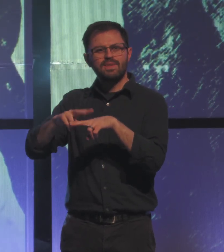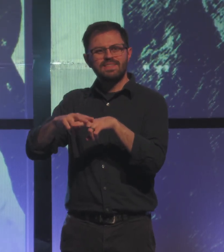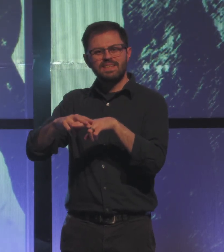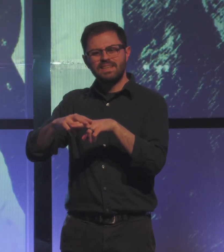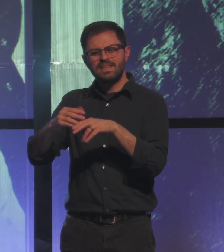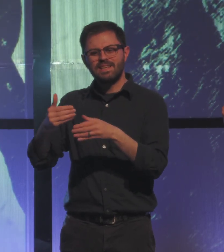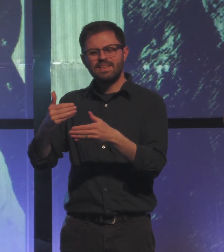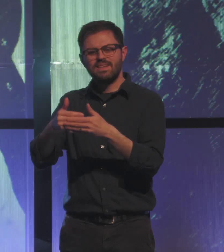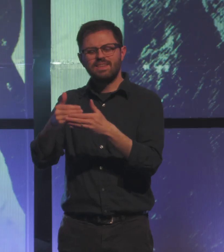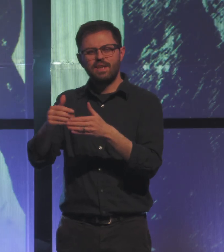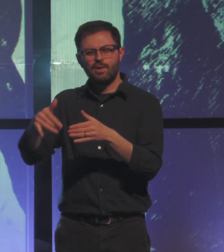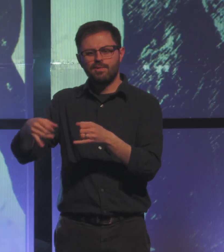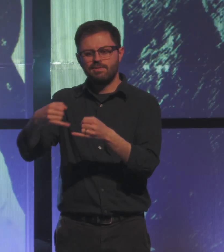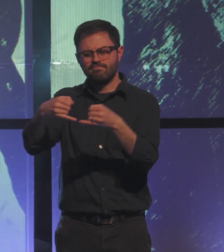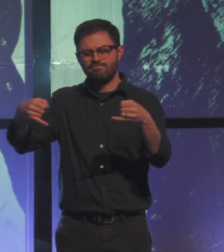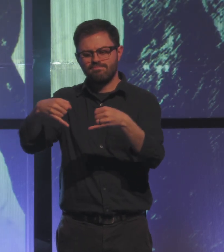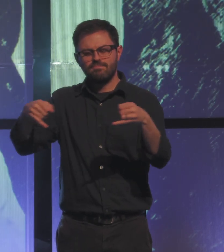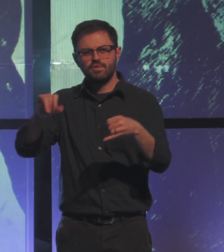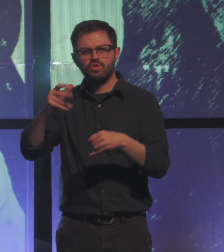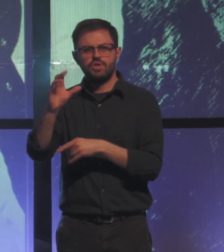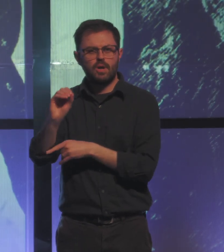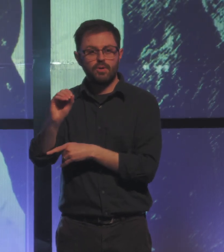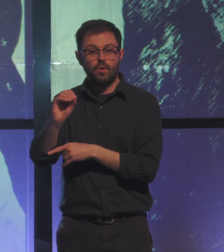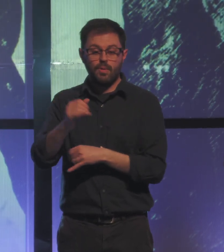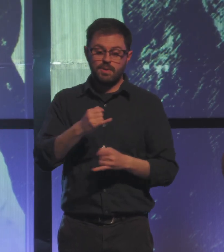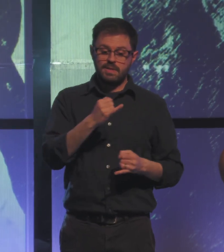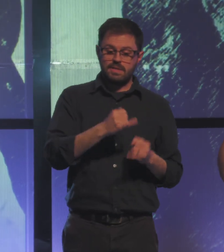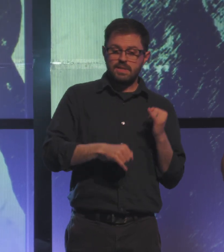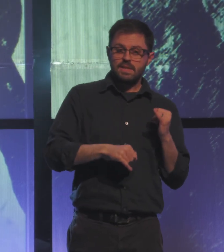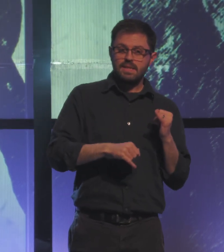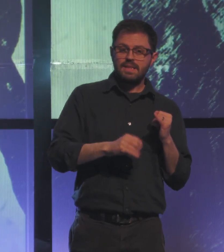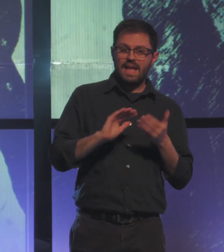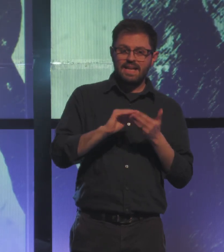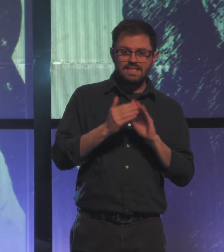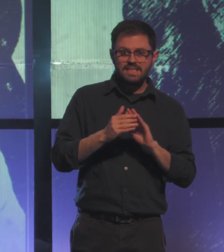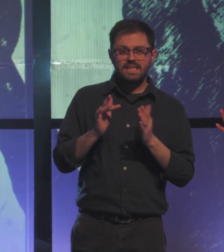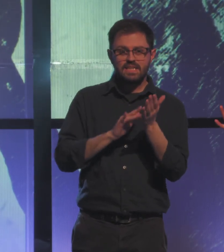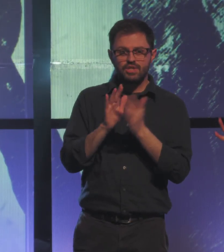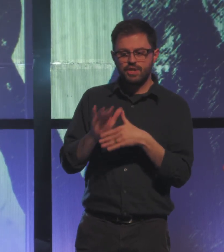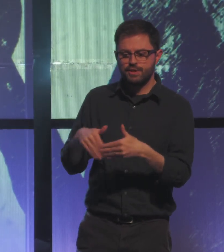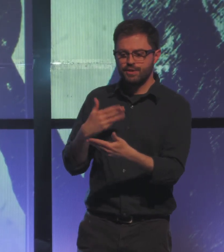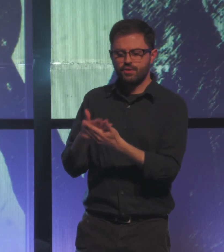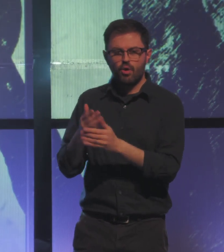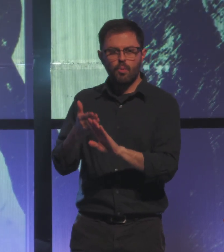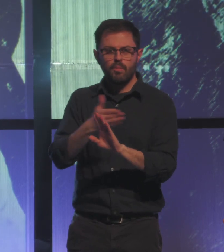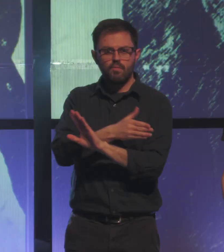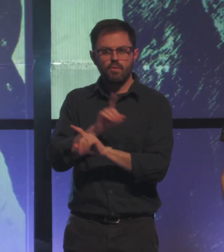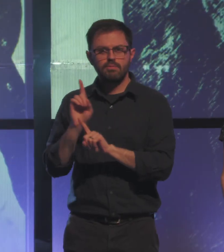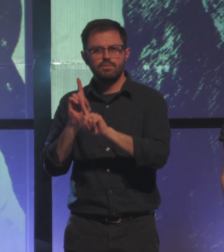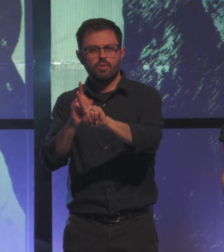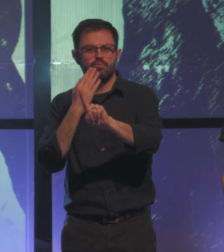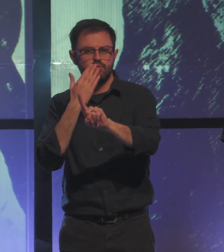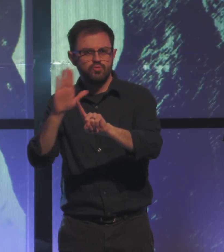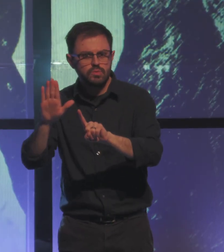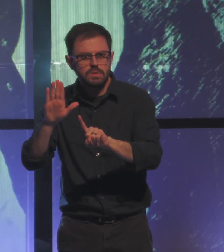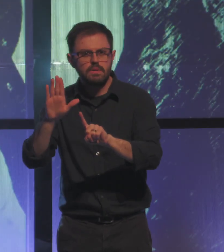stop of Jesus before entering Jerusalem and moving towards the cross. Very symbolic here. And